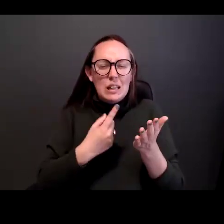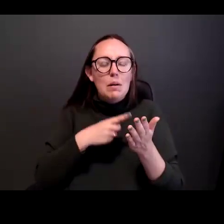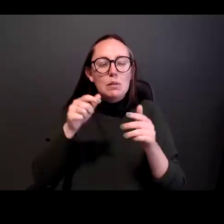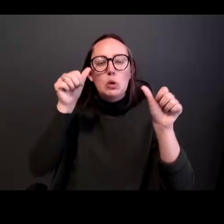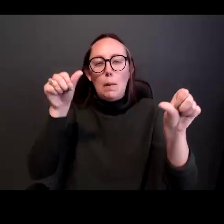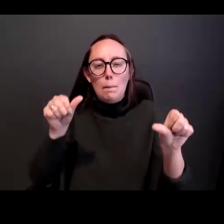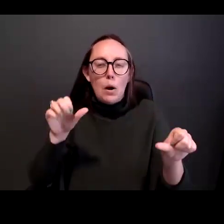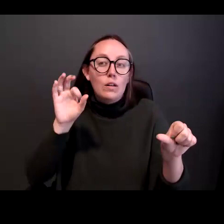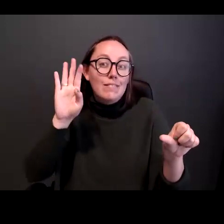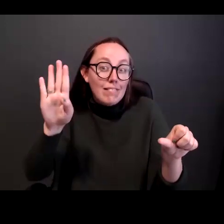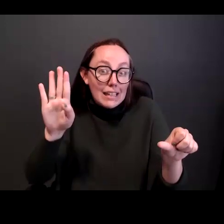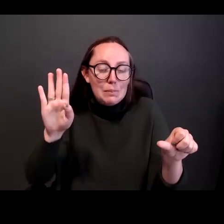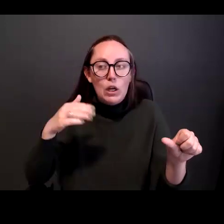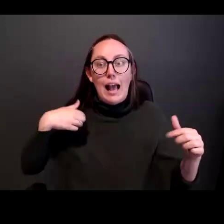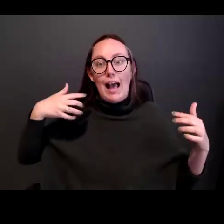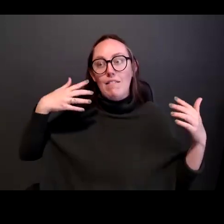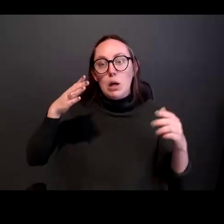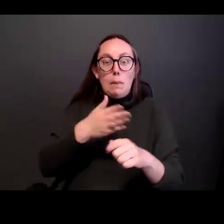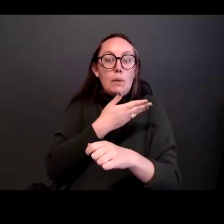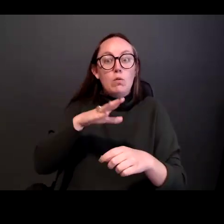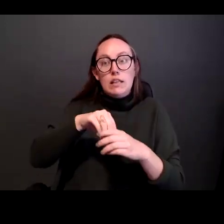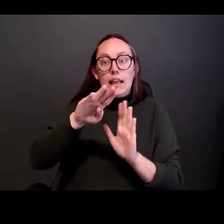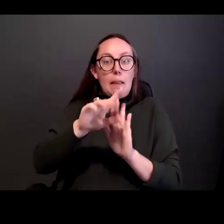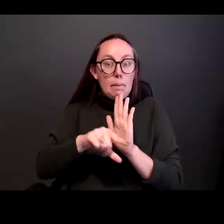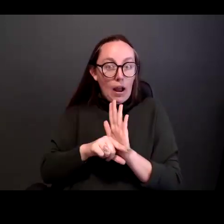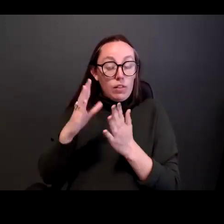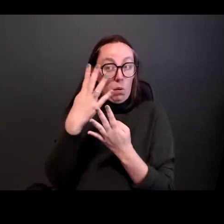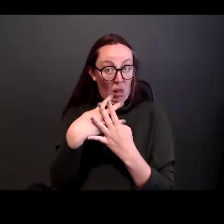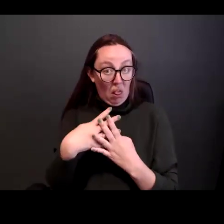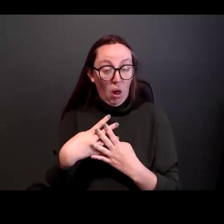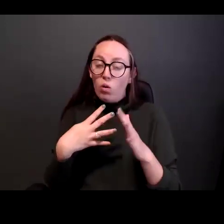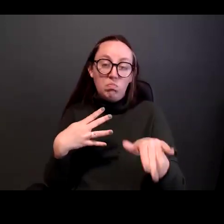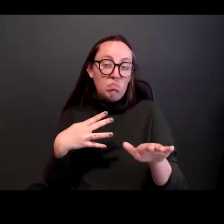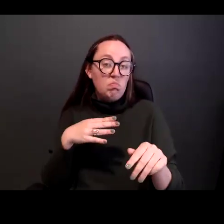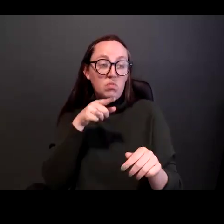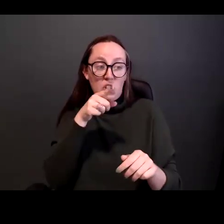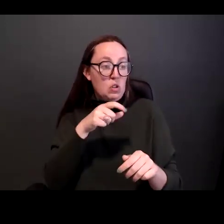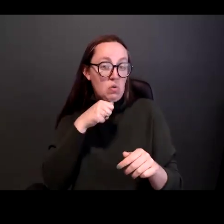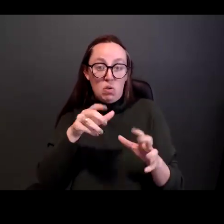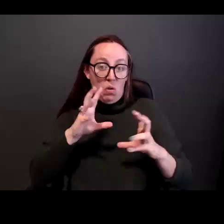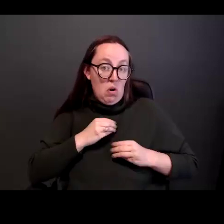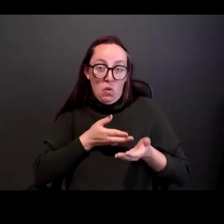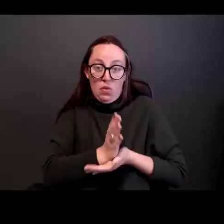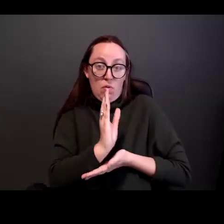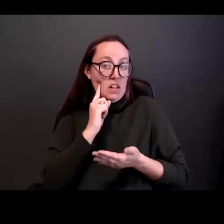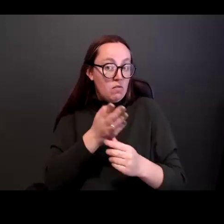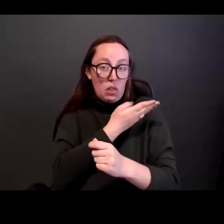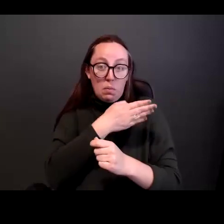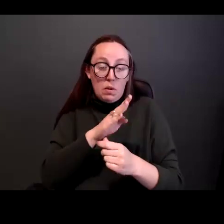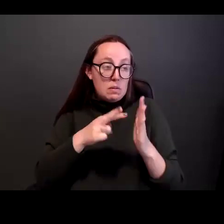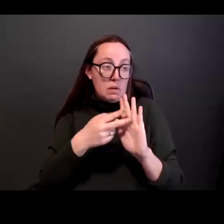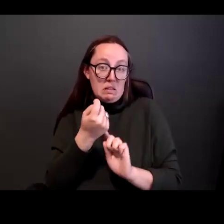this music, they actually screen it. So just be very careful on that. And, just make sure you're using shareable content.